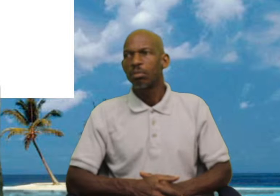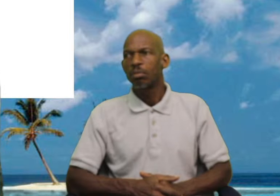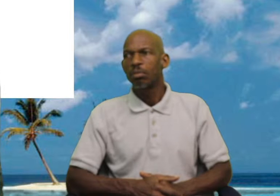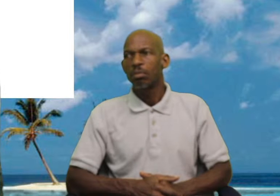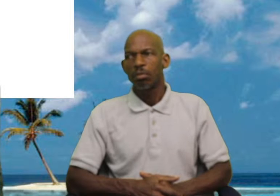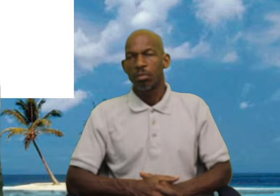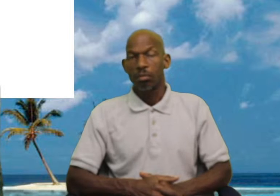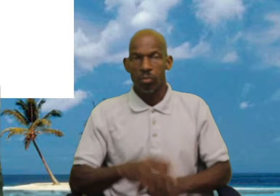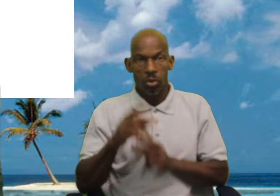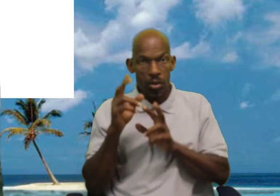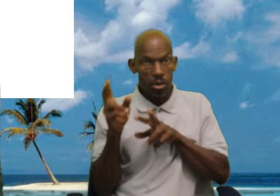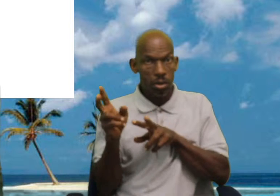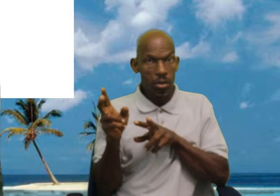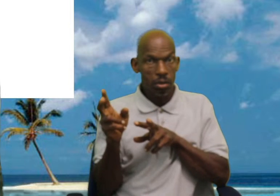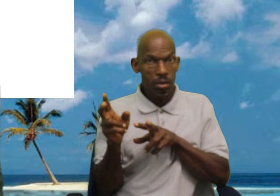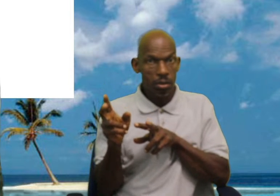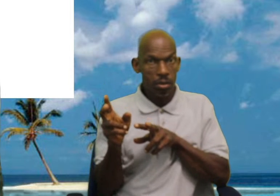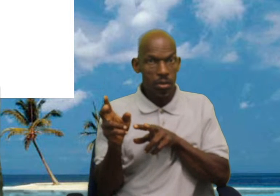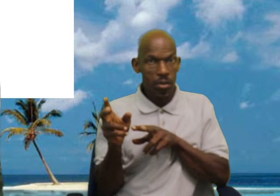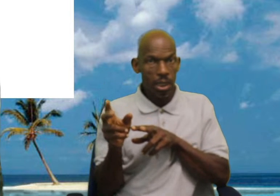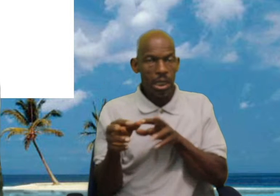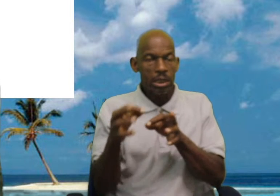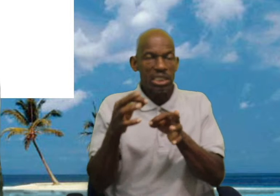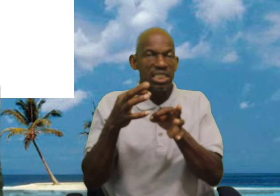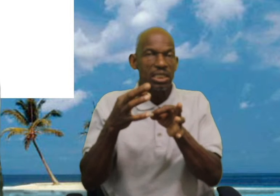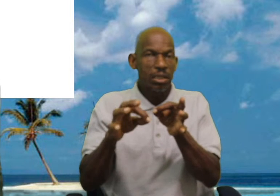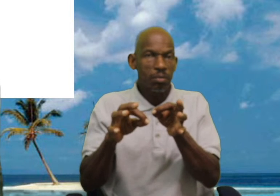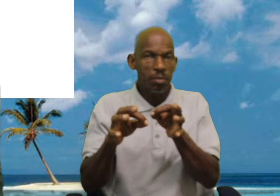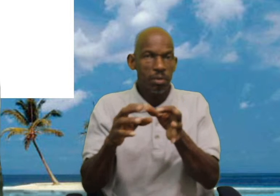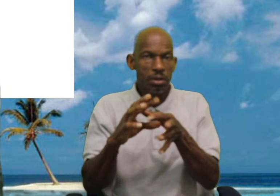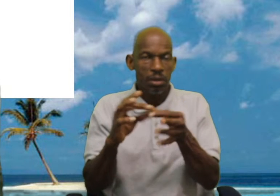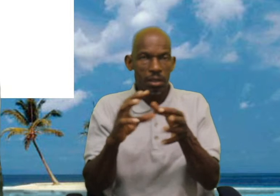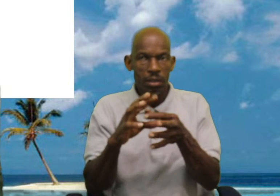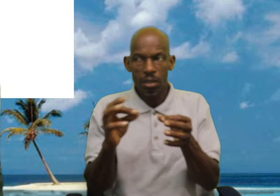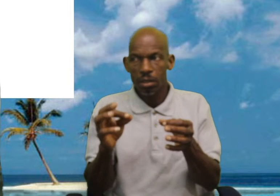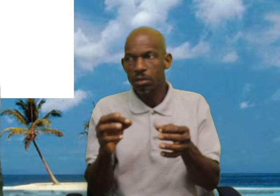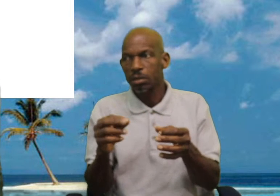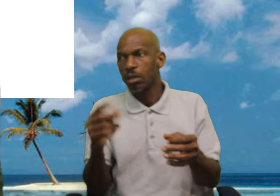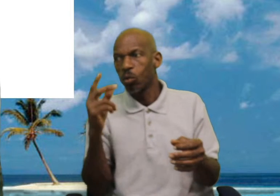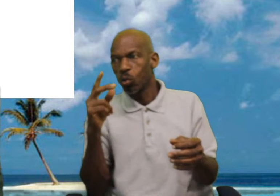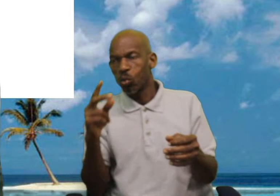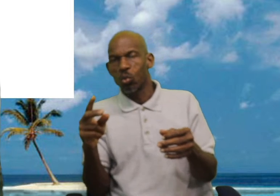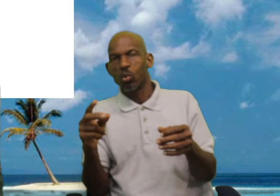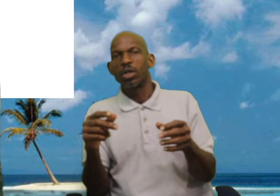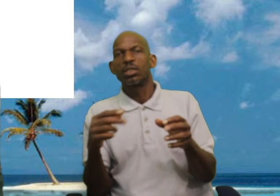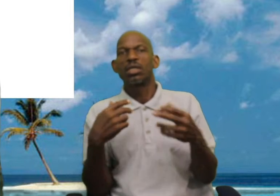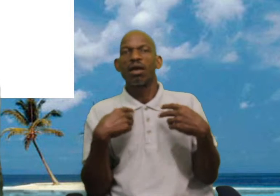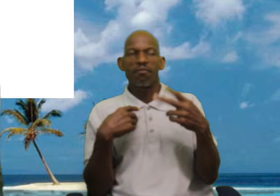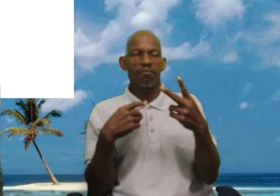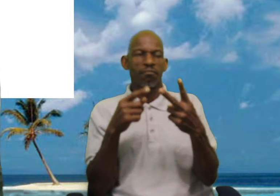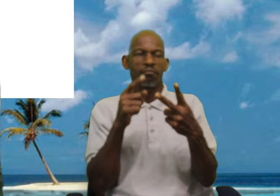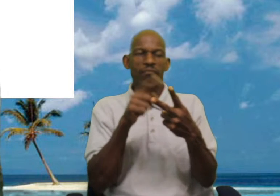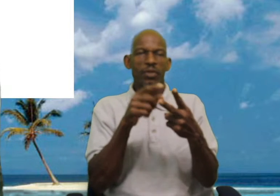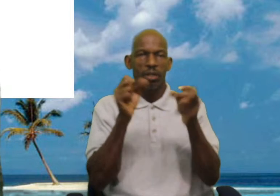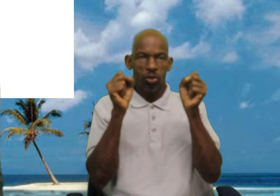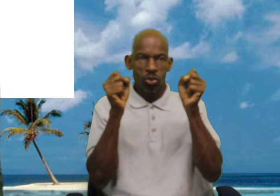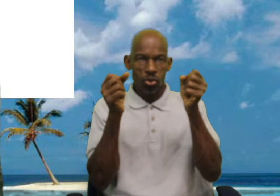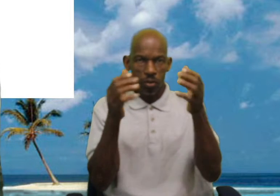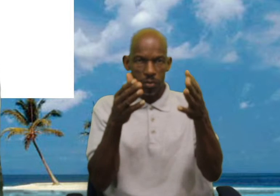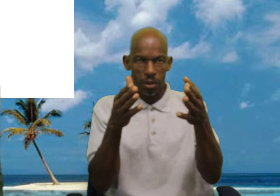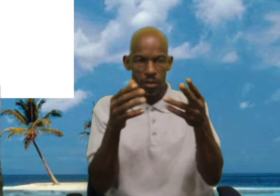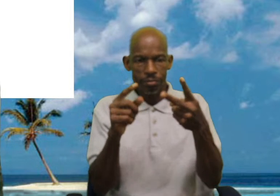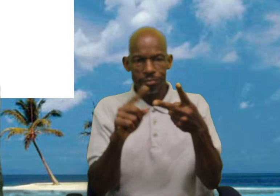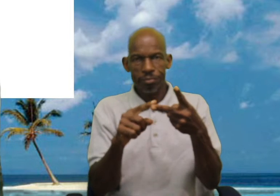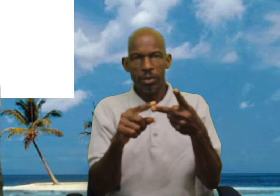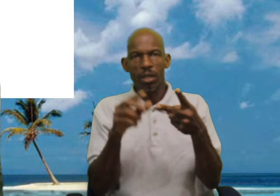So anytime you talk about a simple sentence, it must have a subject and a verb. Okay?